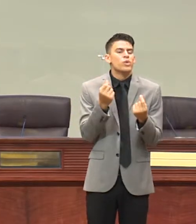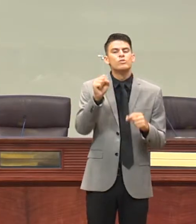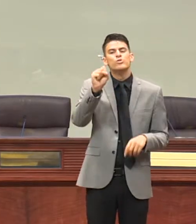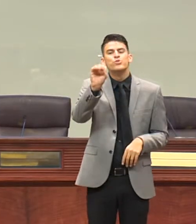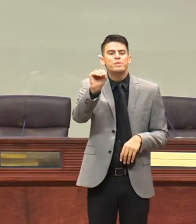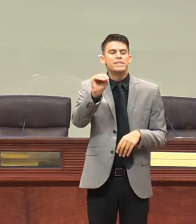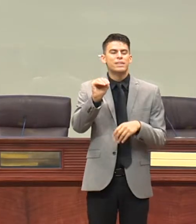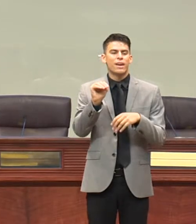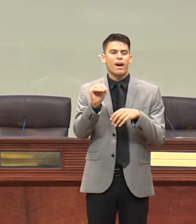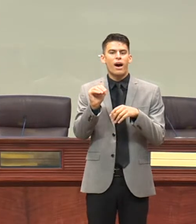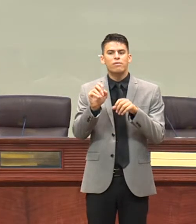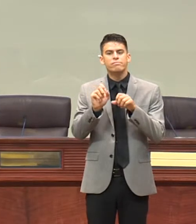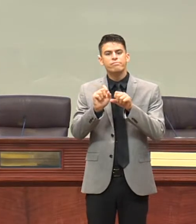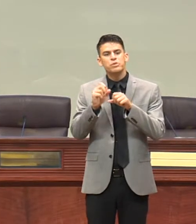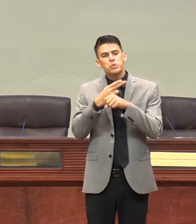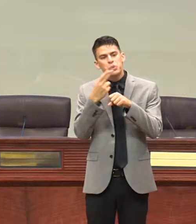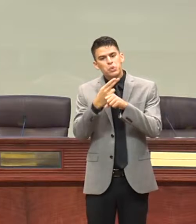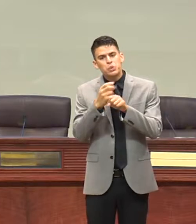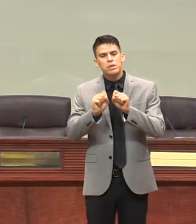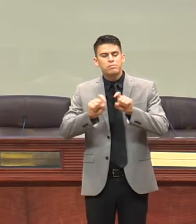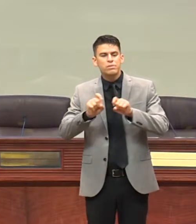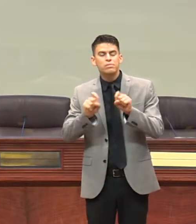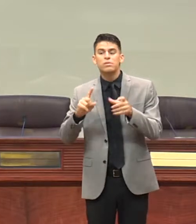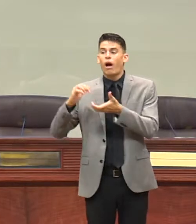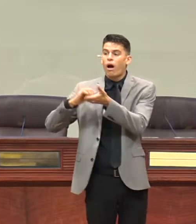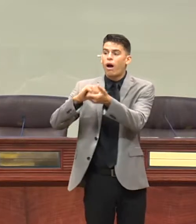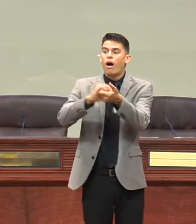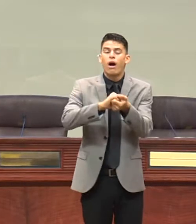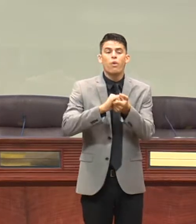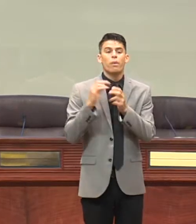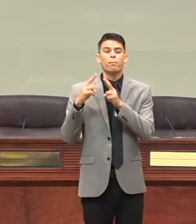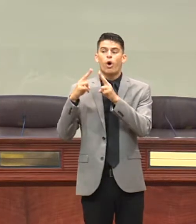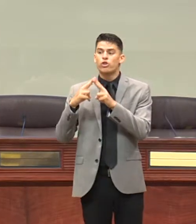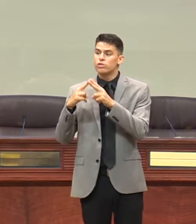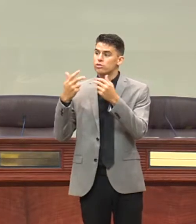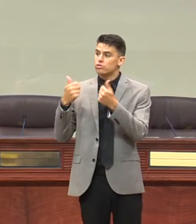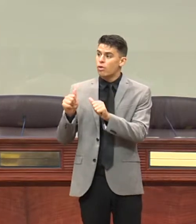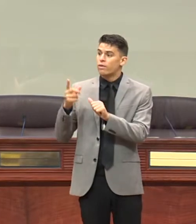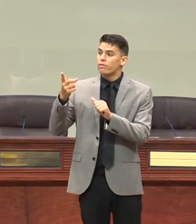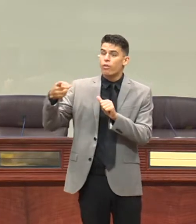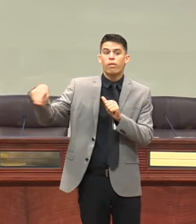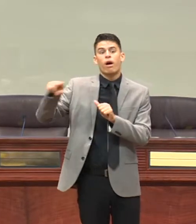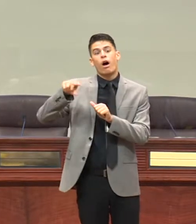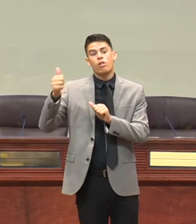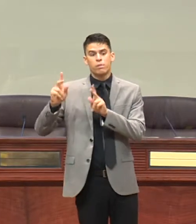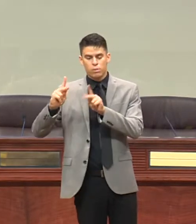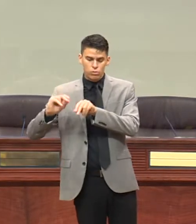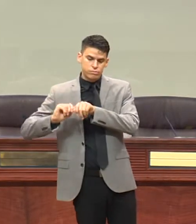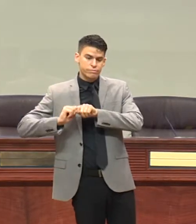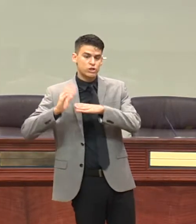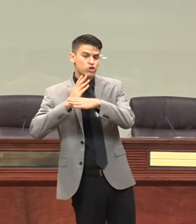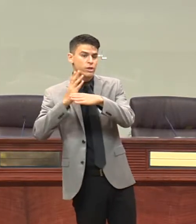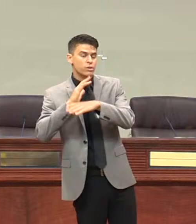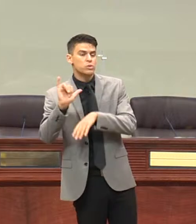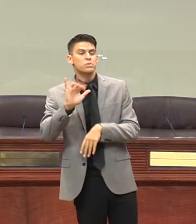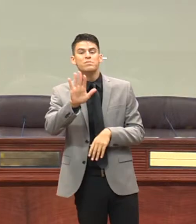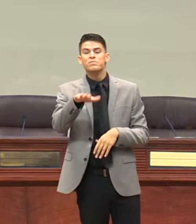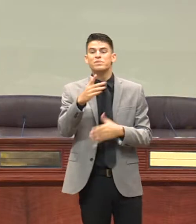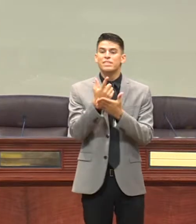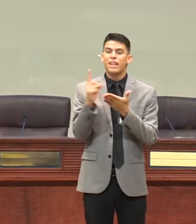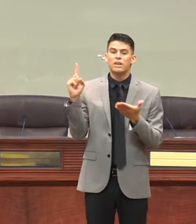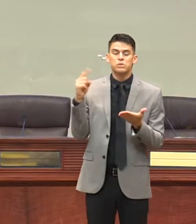work with you, our media partners, to help share this news. Last week, I had